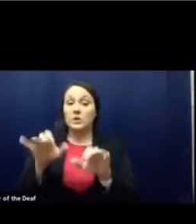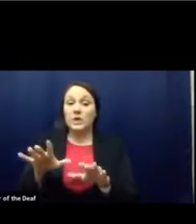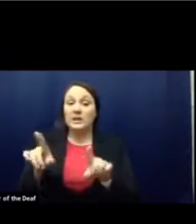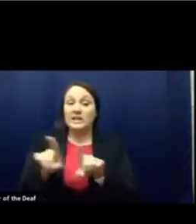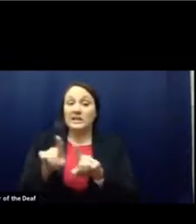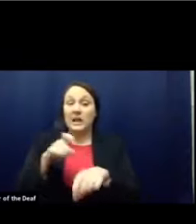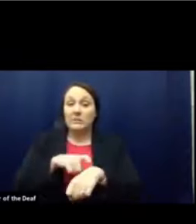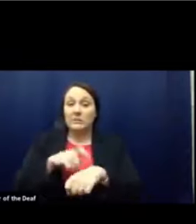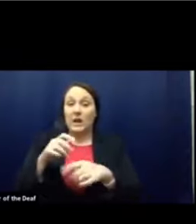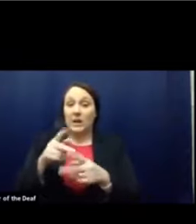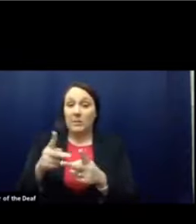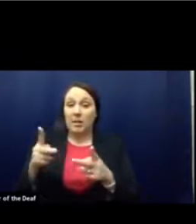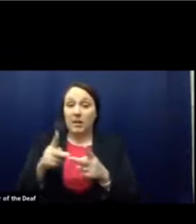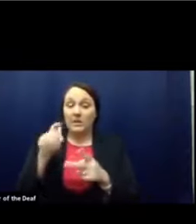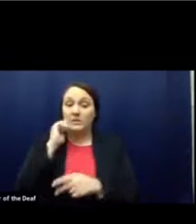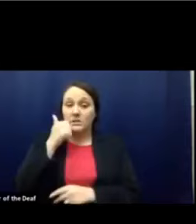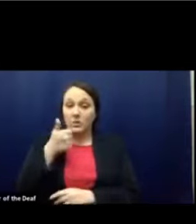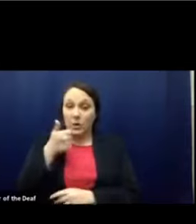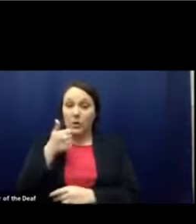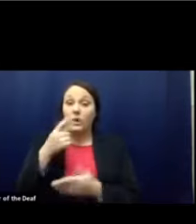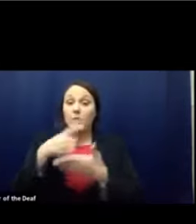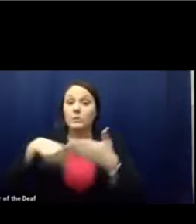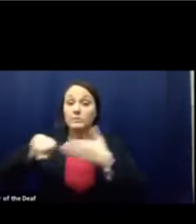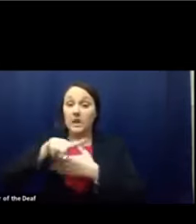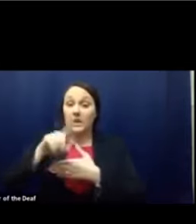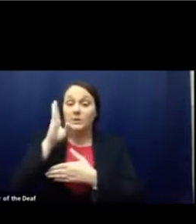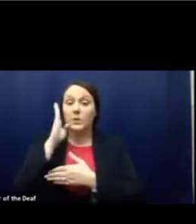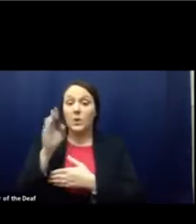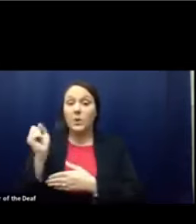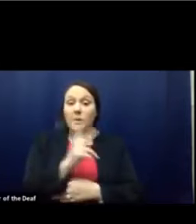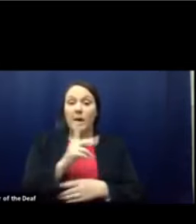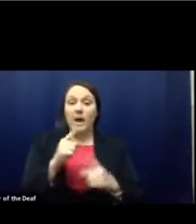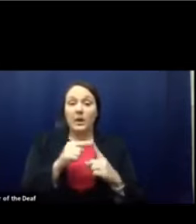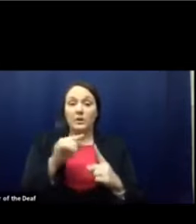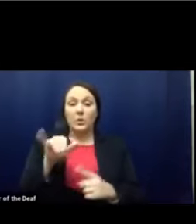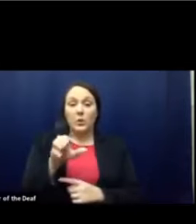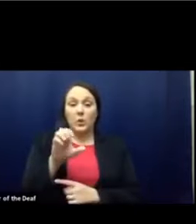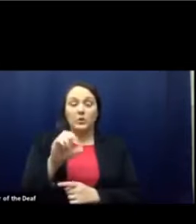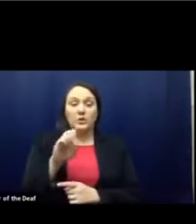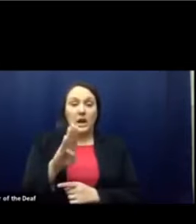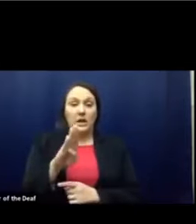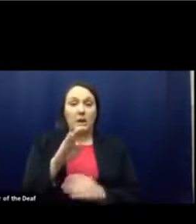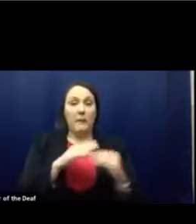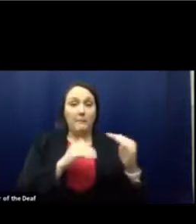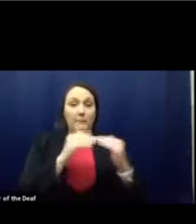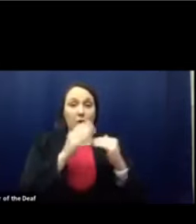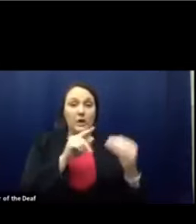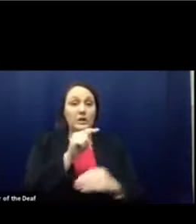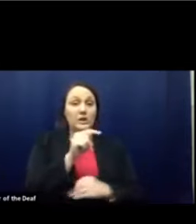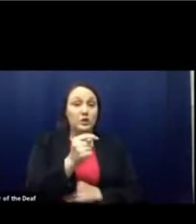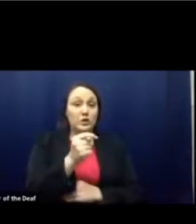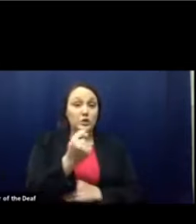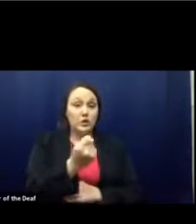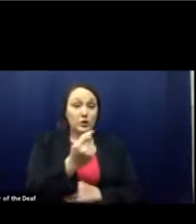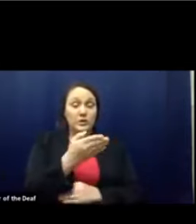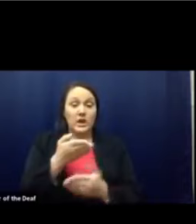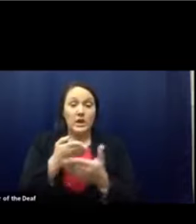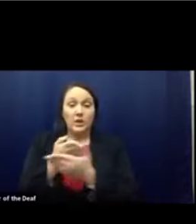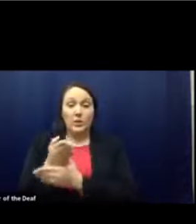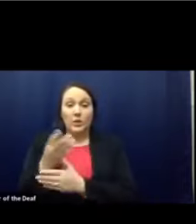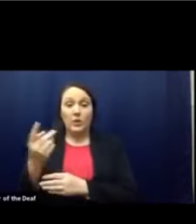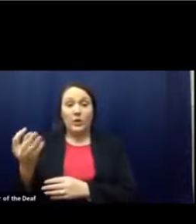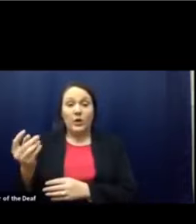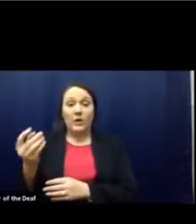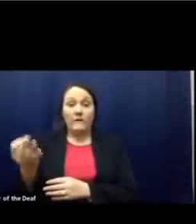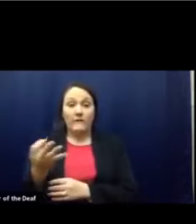place tomorrow. Next week, we will return testing to the Jacob Building Tuesday through Friday from 9 a.m. to 3